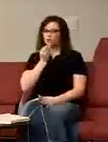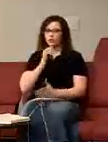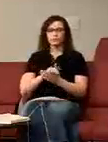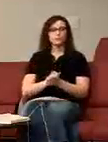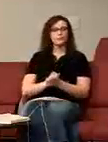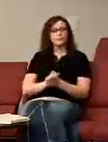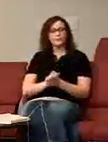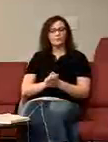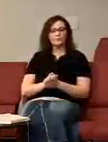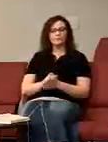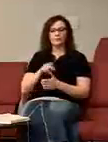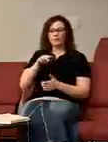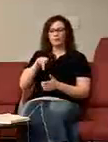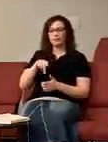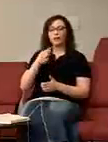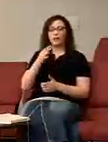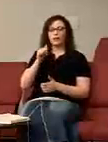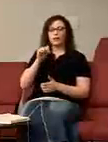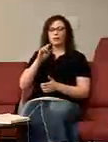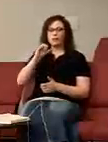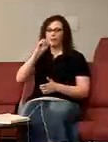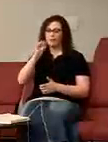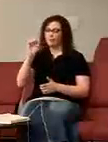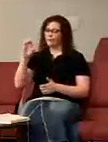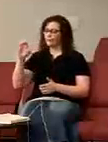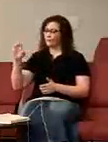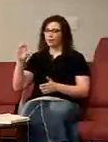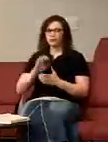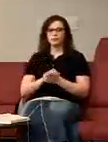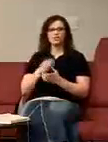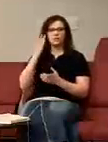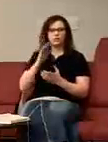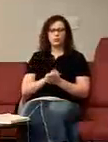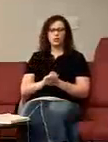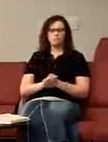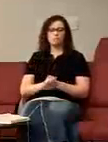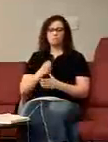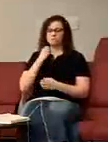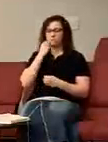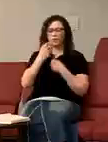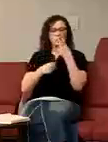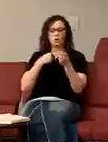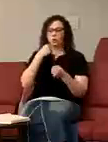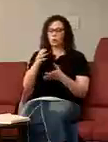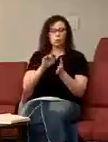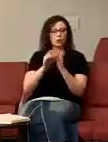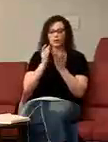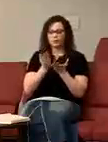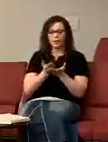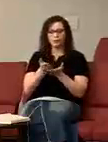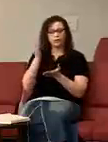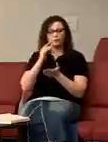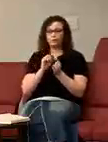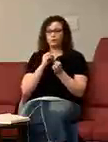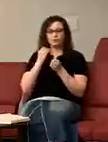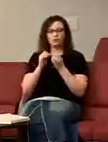Pharisees, they knew it. I mean, they could quote the Bible here and there and everywhere, and they did all these things, and they're all stressed all the